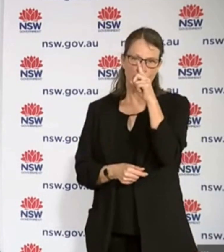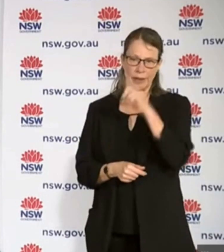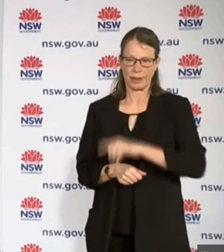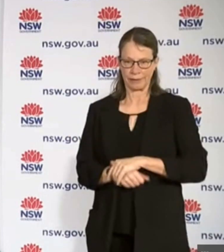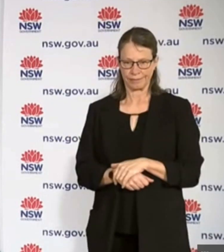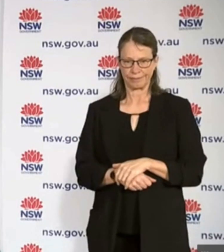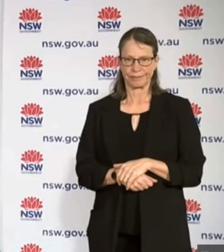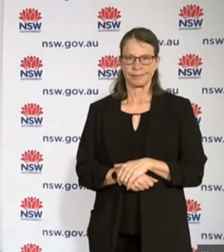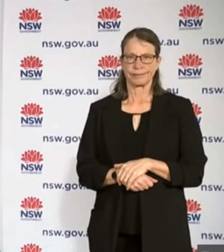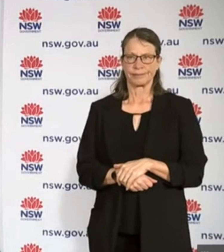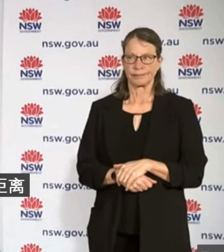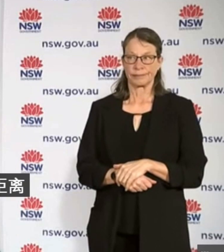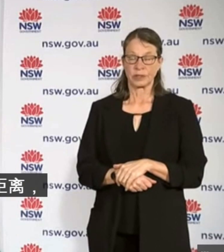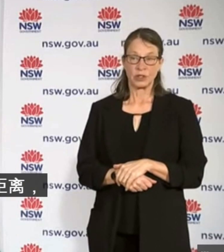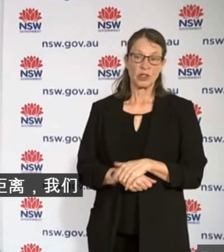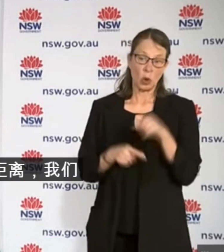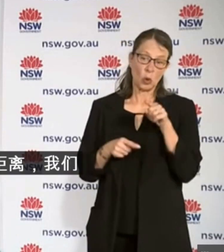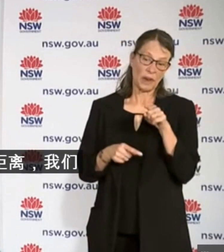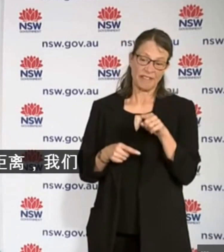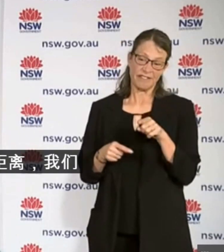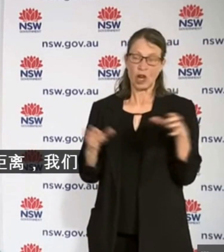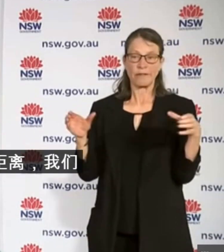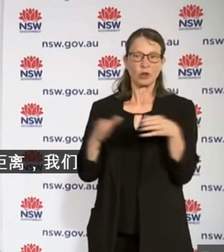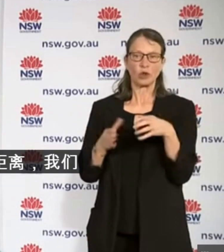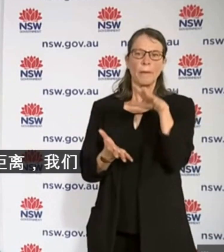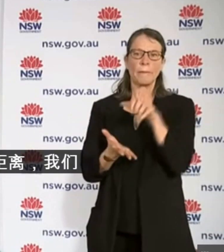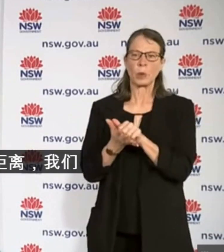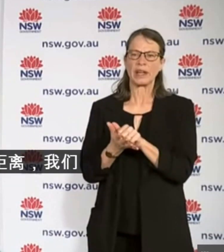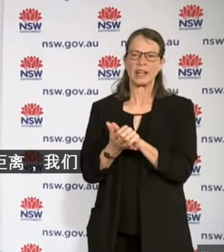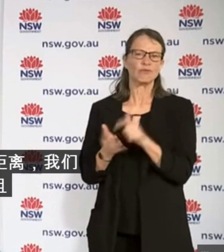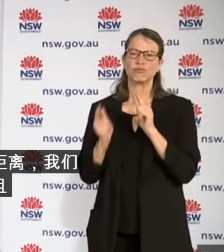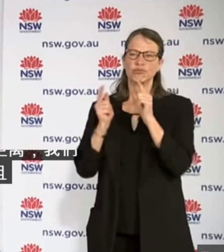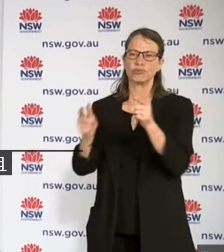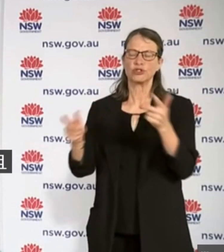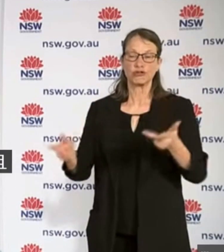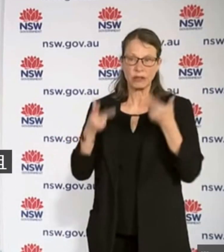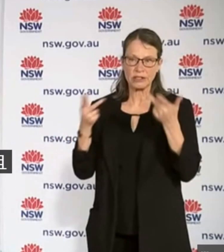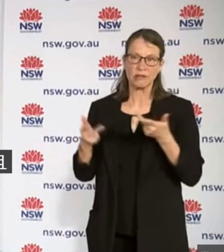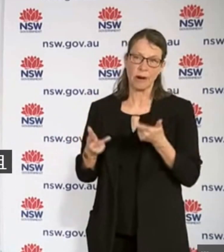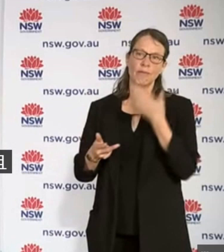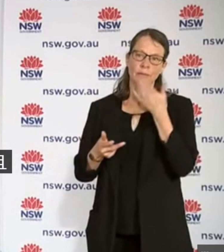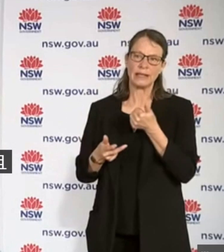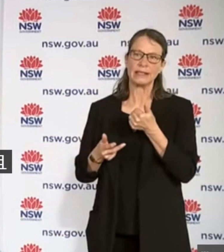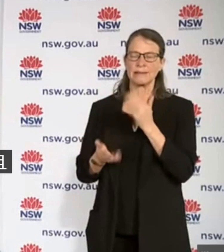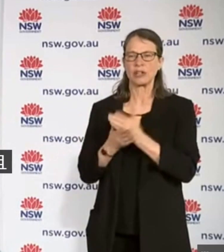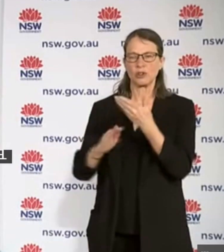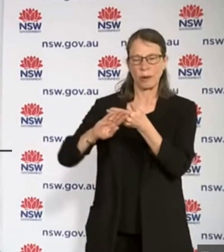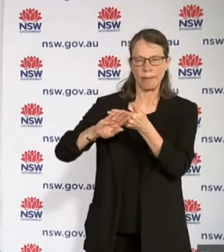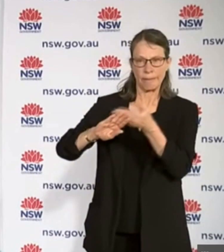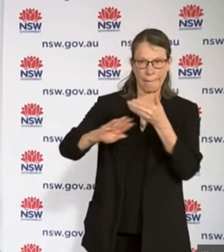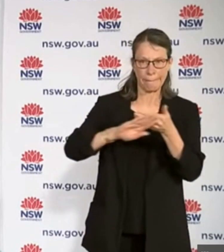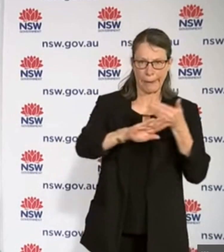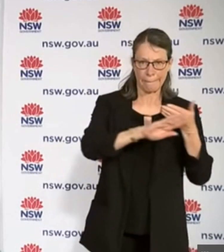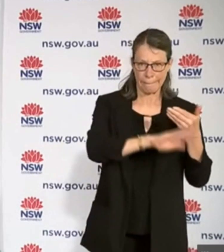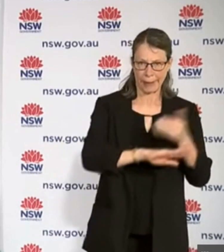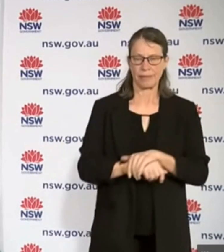example, we expect good social distancing, we expect venues to respect that, and it's no different to what's occurred before. The only